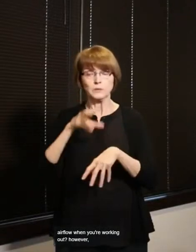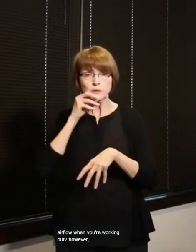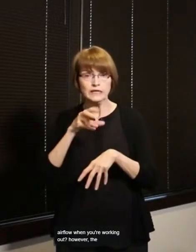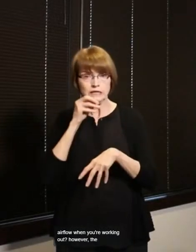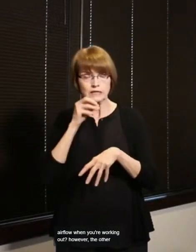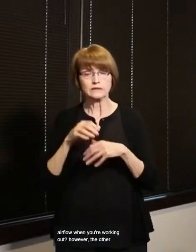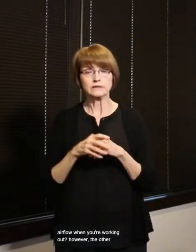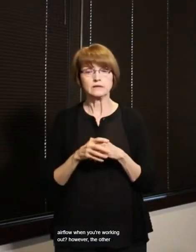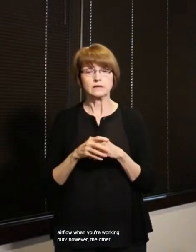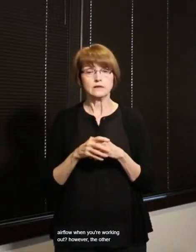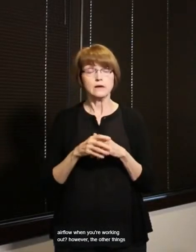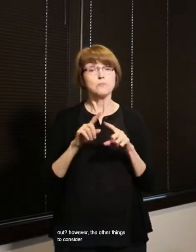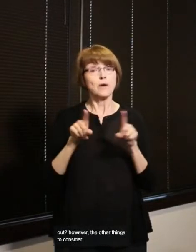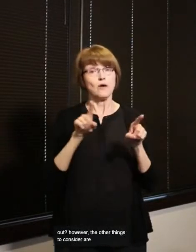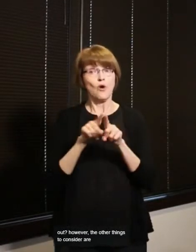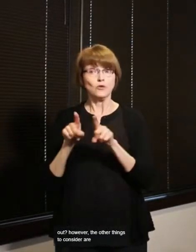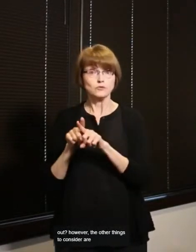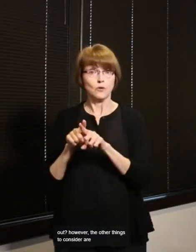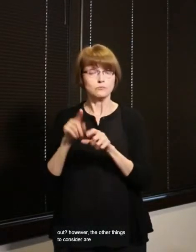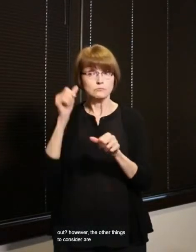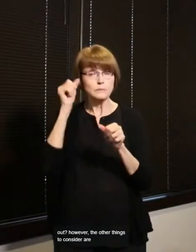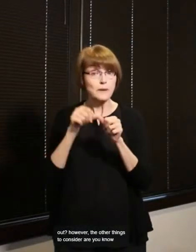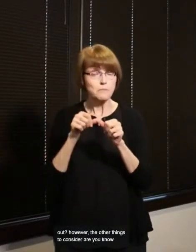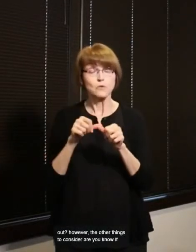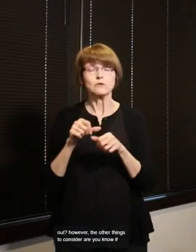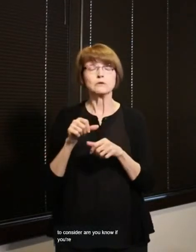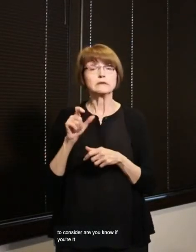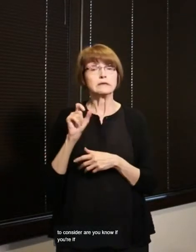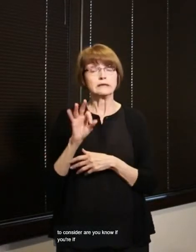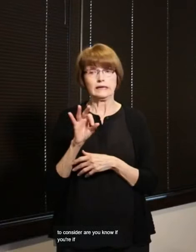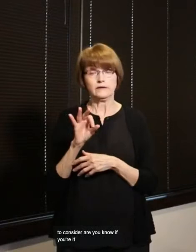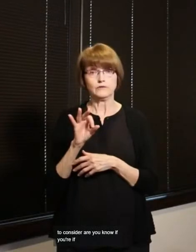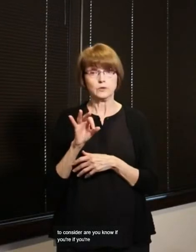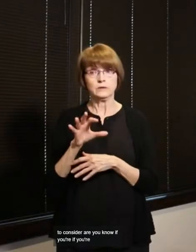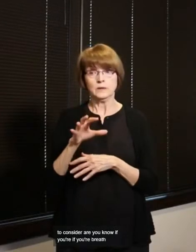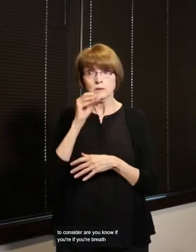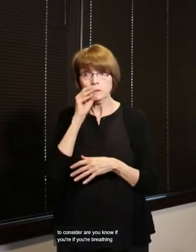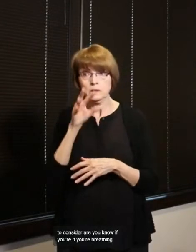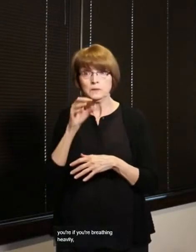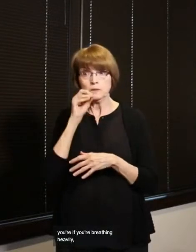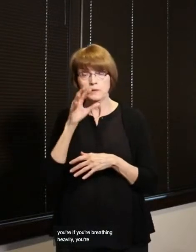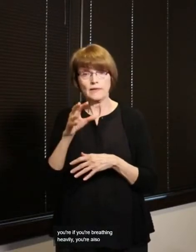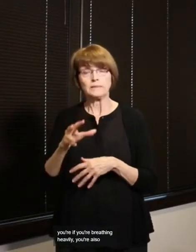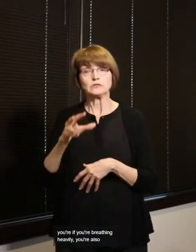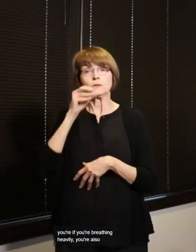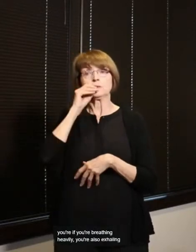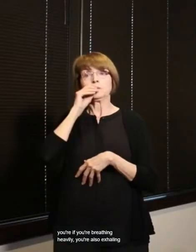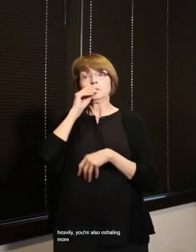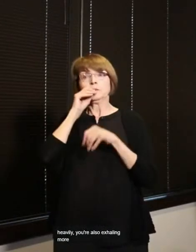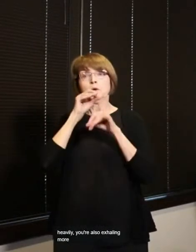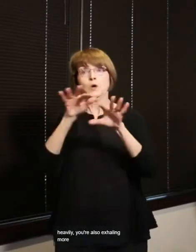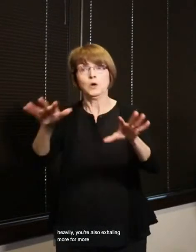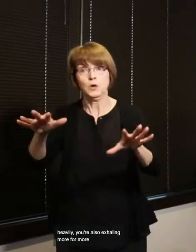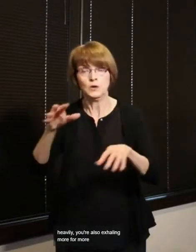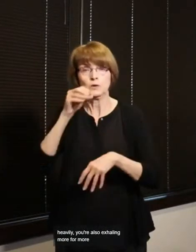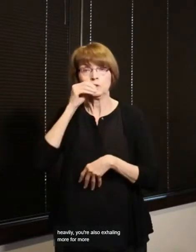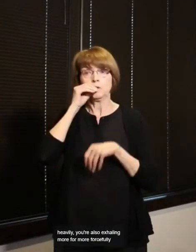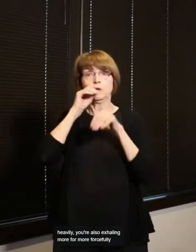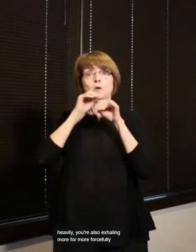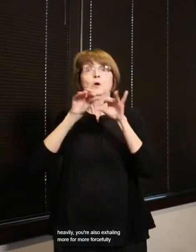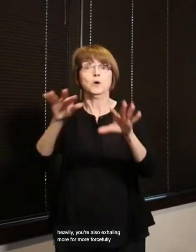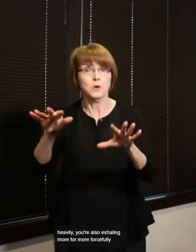the other things to consider are, if you're breathing heavily, you're also exhaling more or more